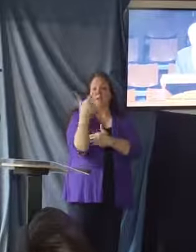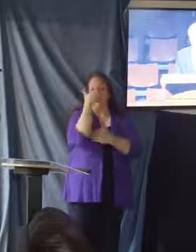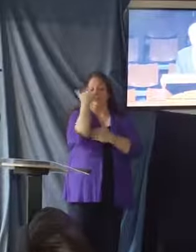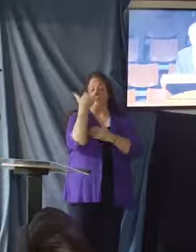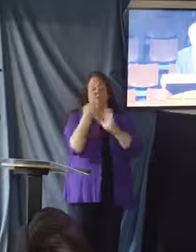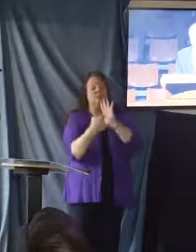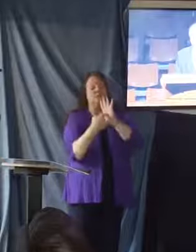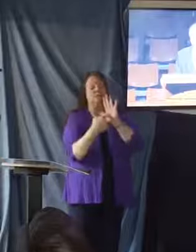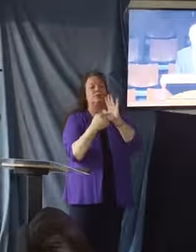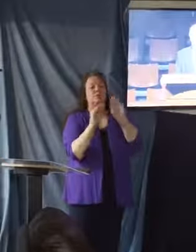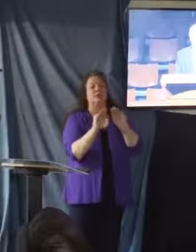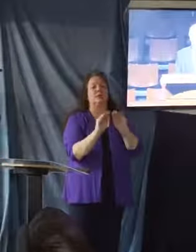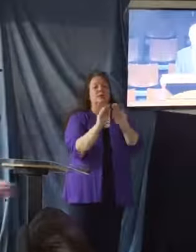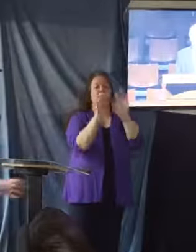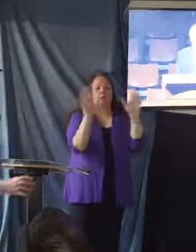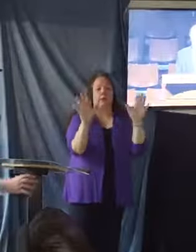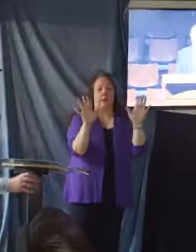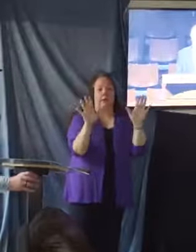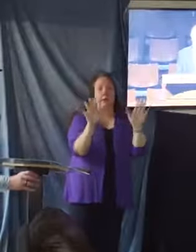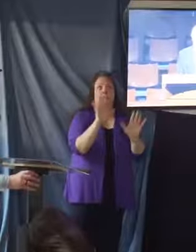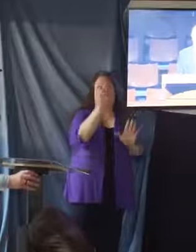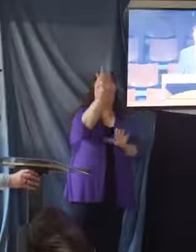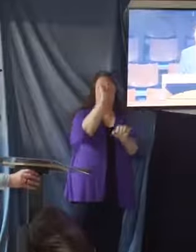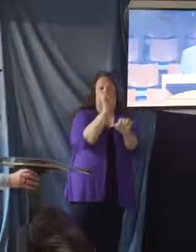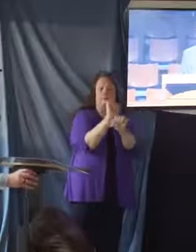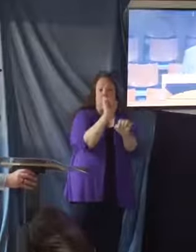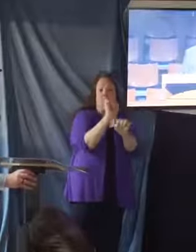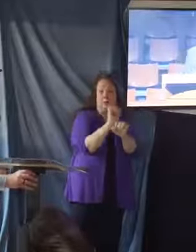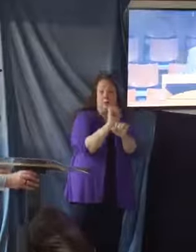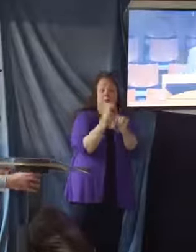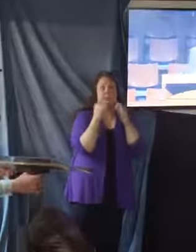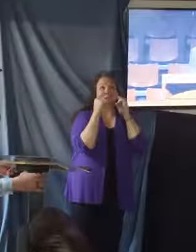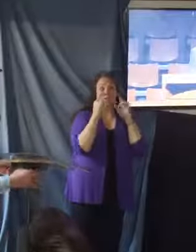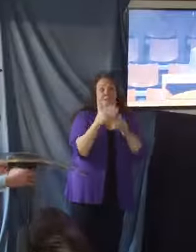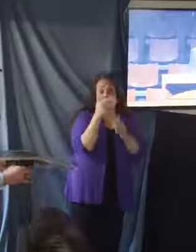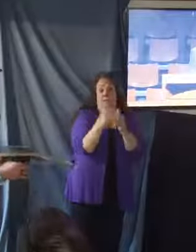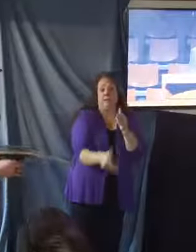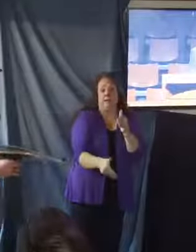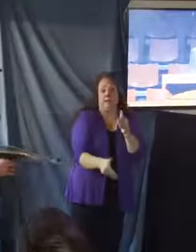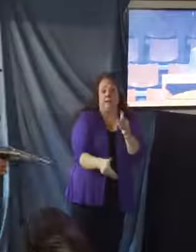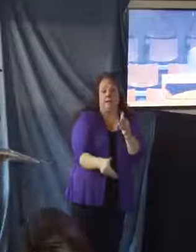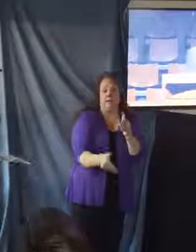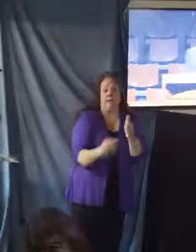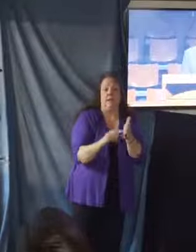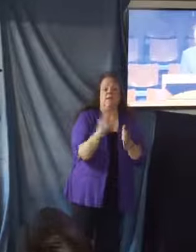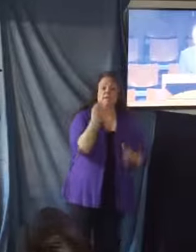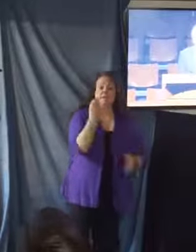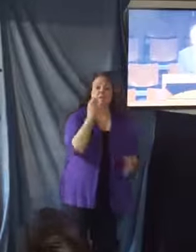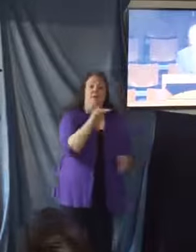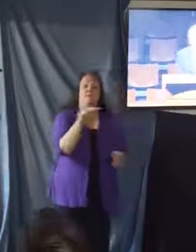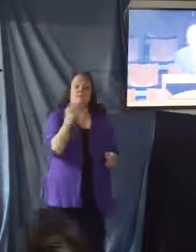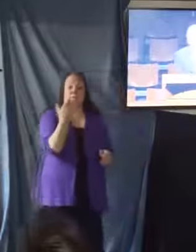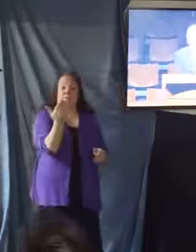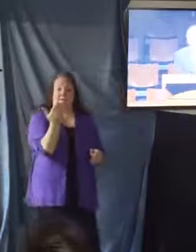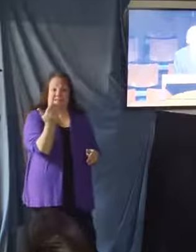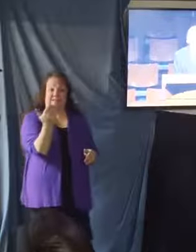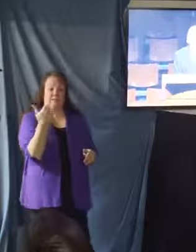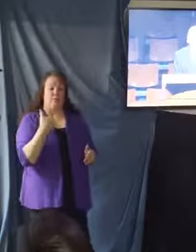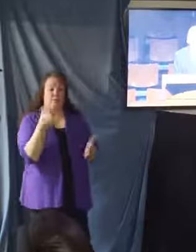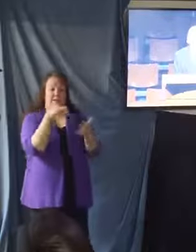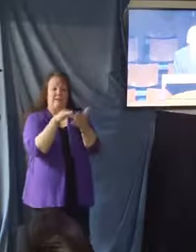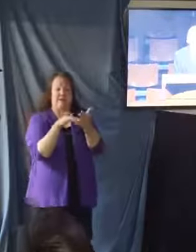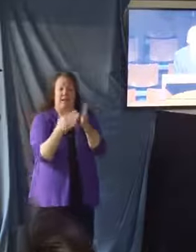so clearly the work that Christ has accomplished. In fact, in verses 11 to 15, where we're going to be in